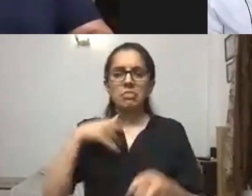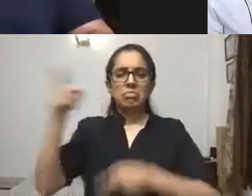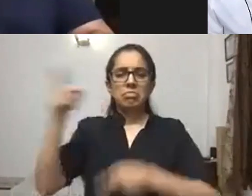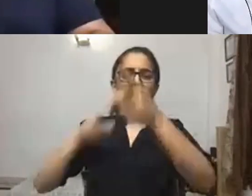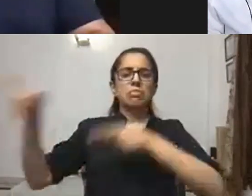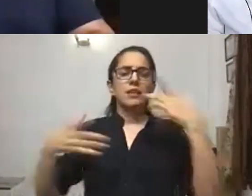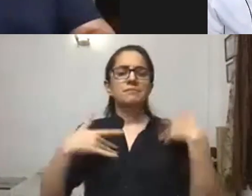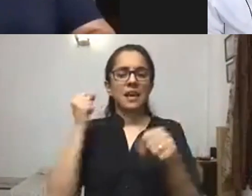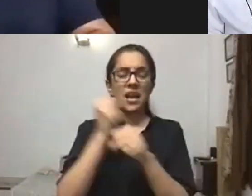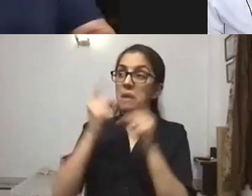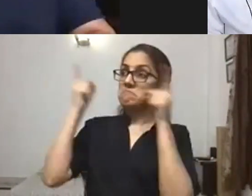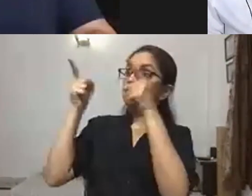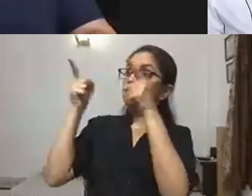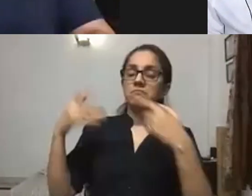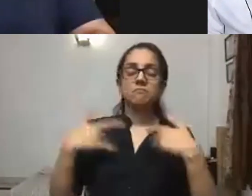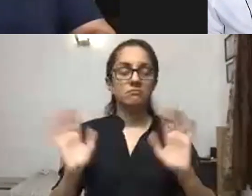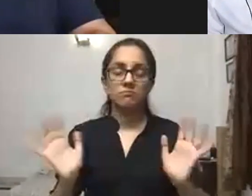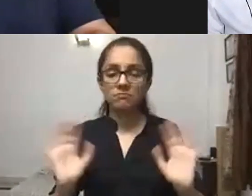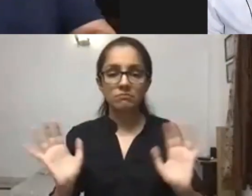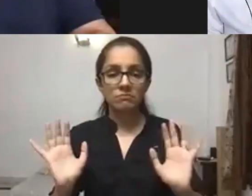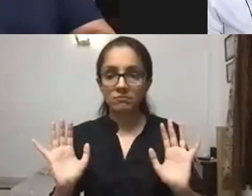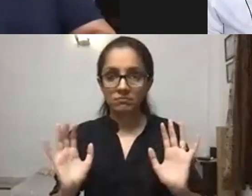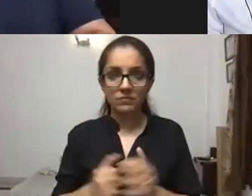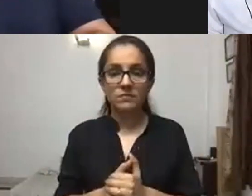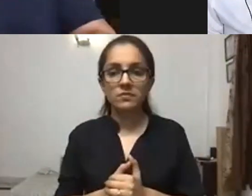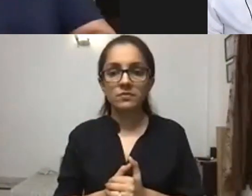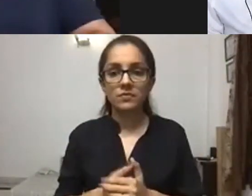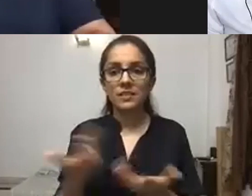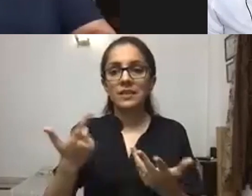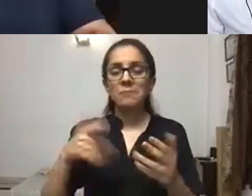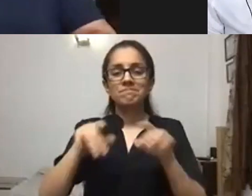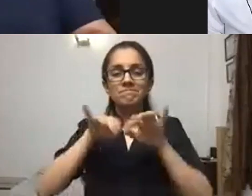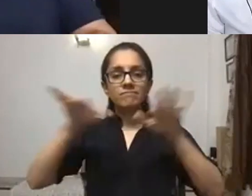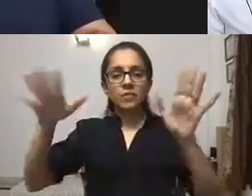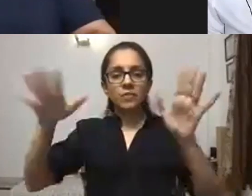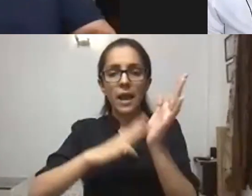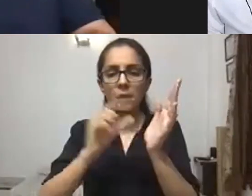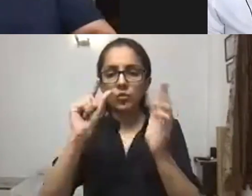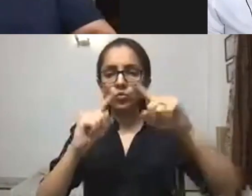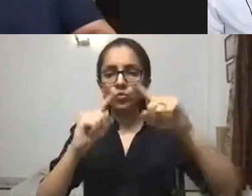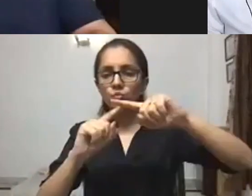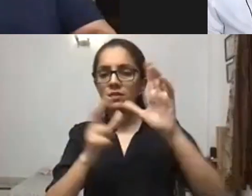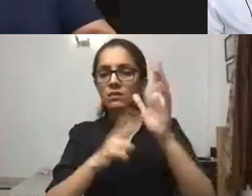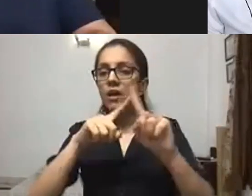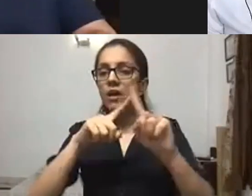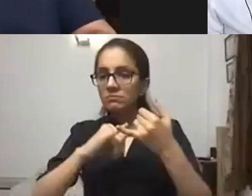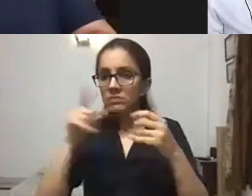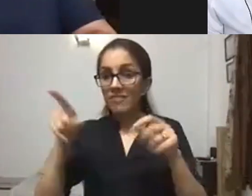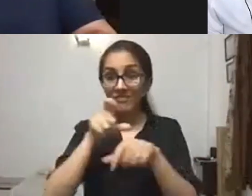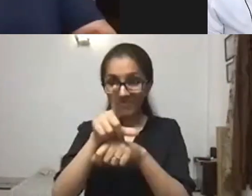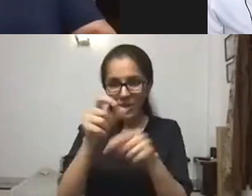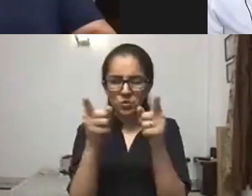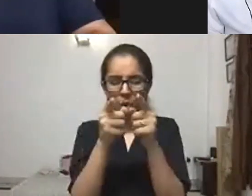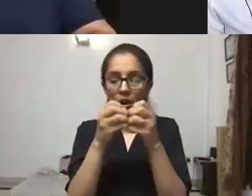and government for everything. I think there was an issue with the mutants in the virus. I think after a year, the virus was